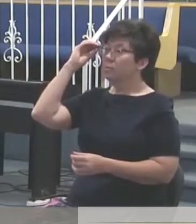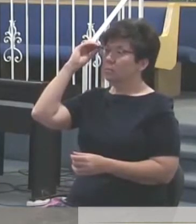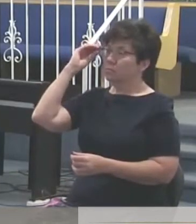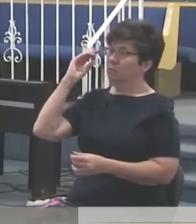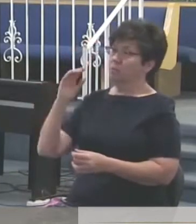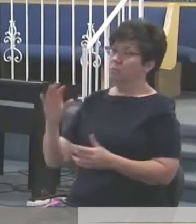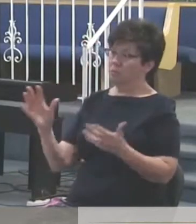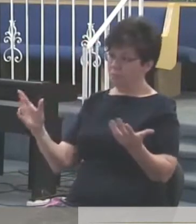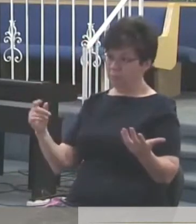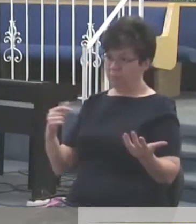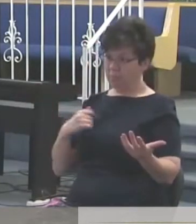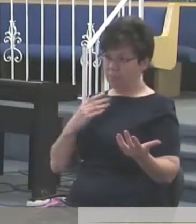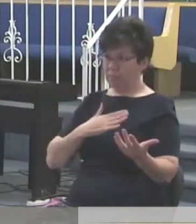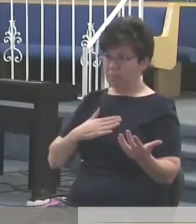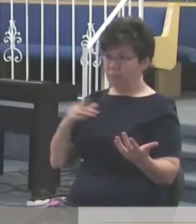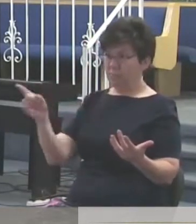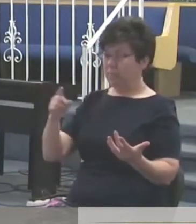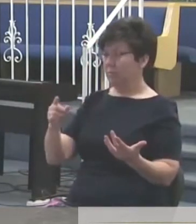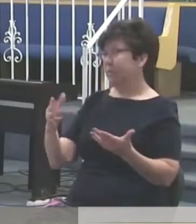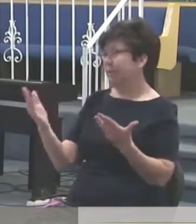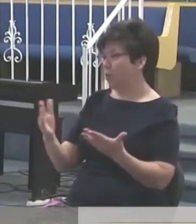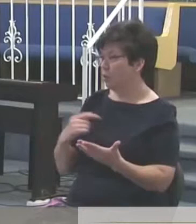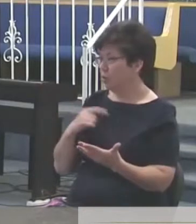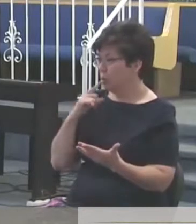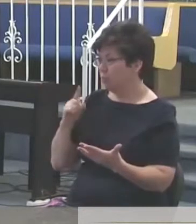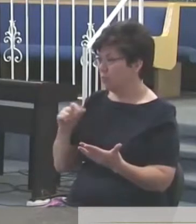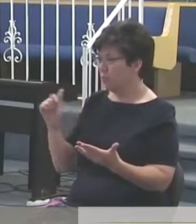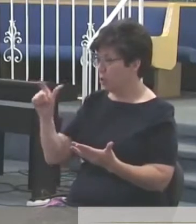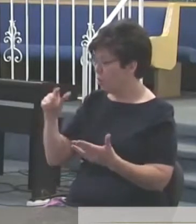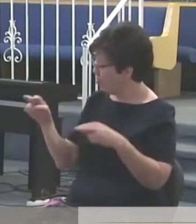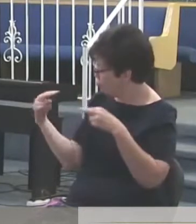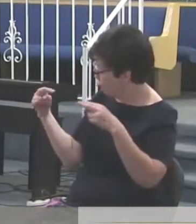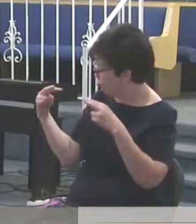I appreciate you being here. I'm sure everybody else does.